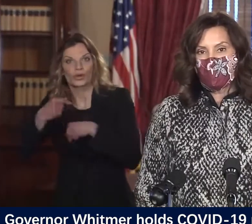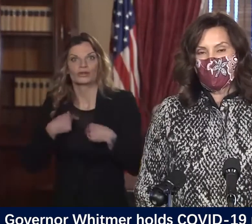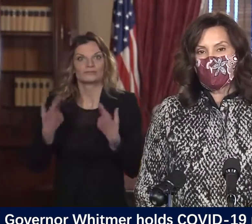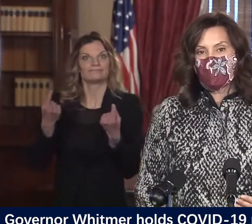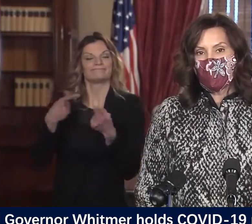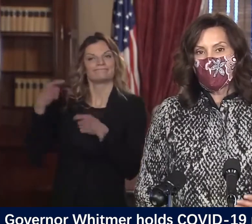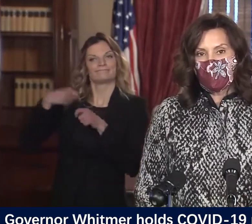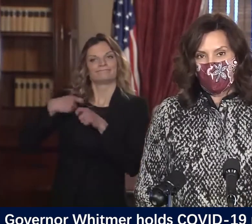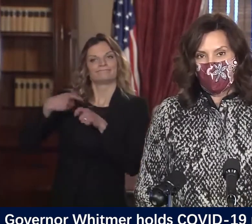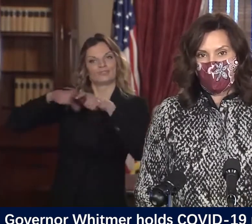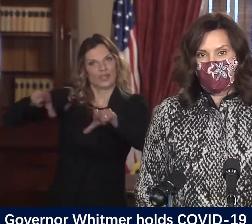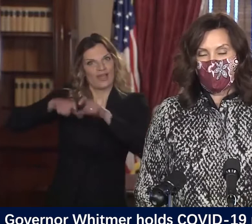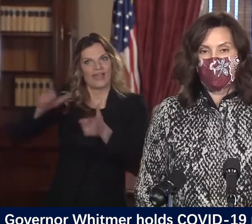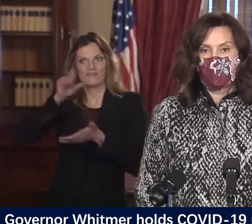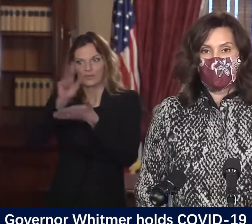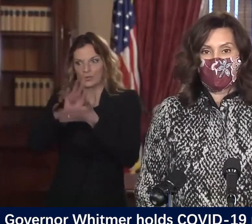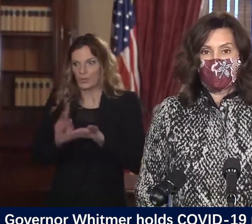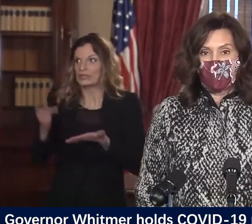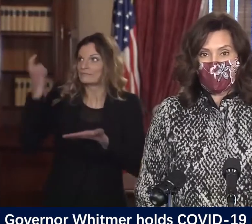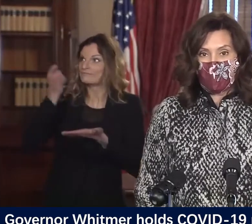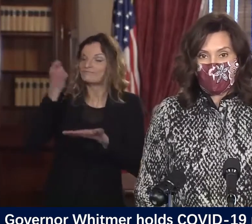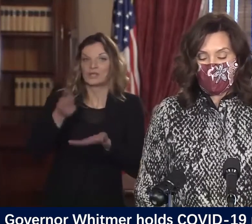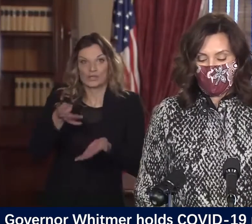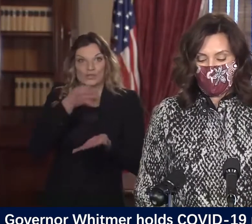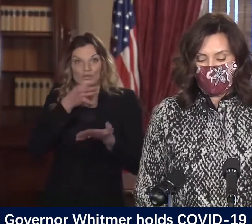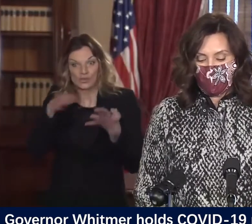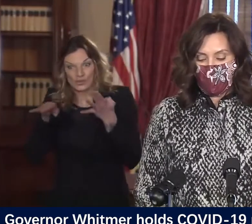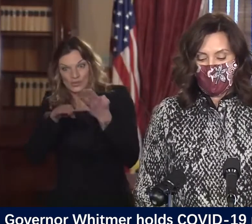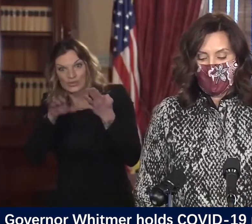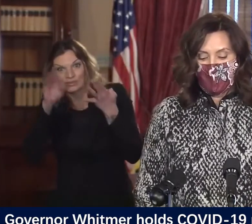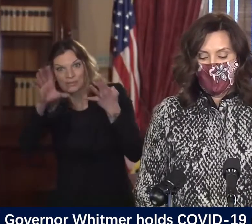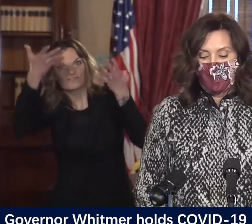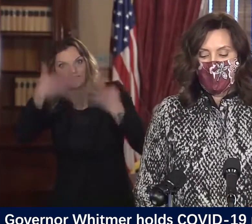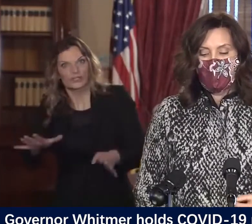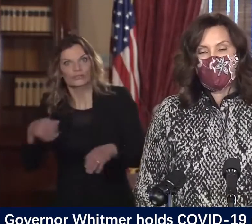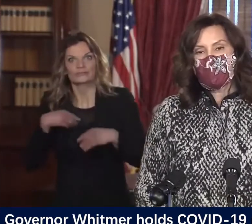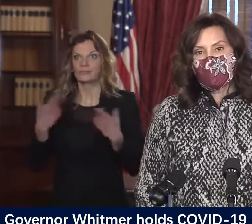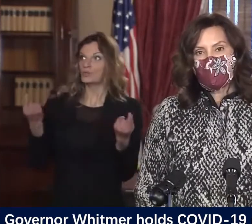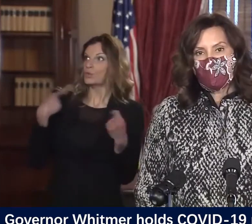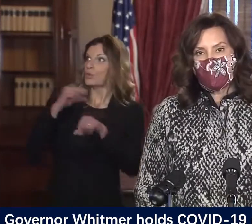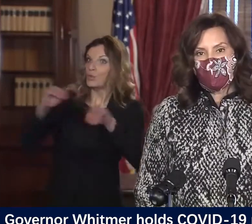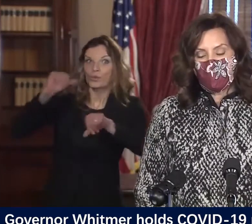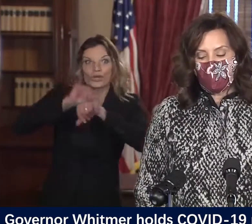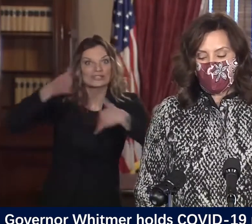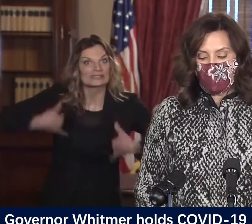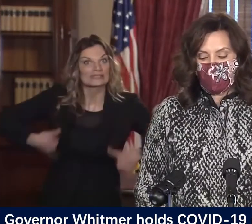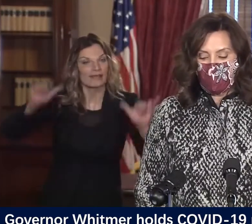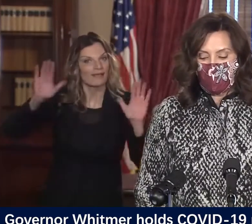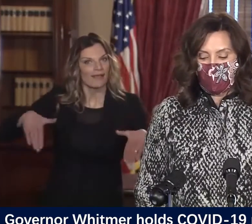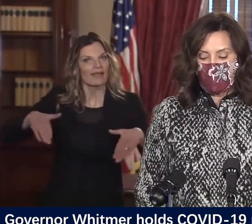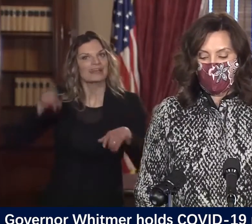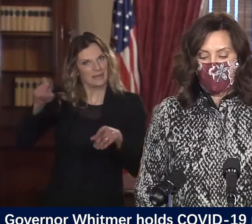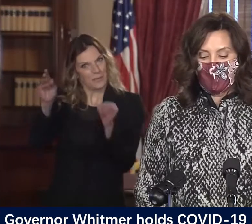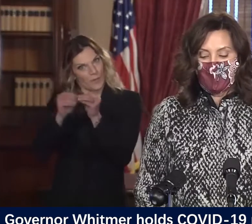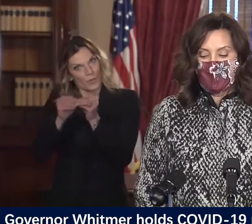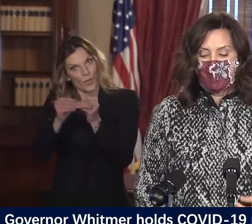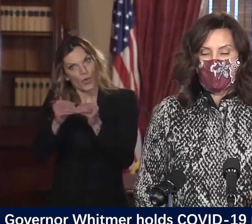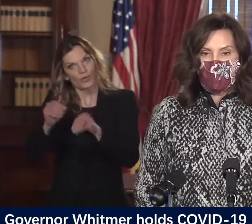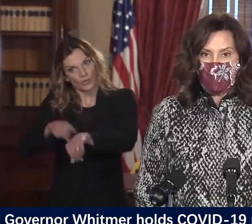of Michiganders don't lose their benefits at the end of this year. And passing legislation to protect public